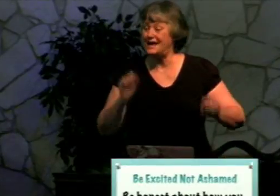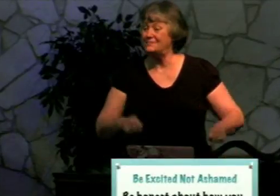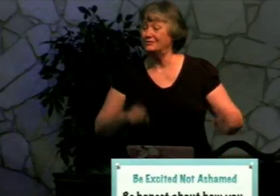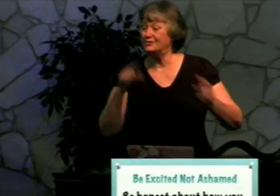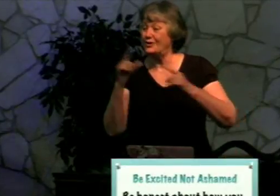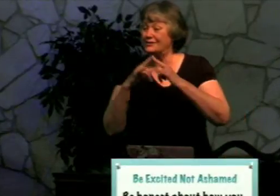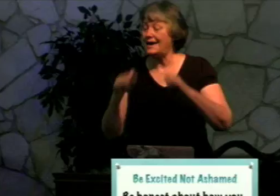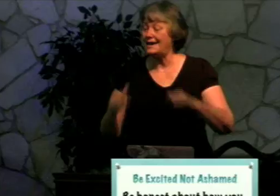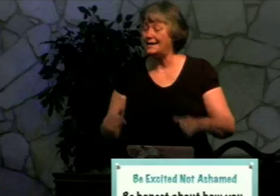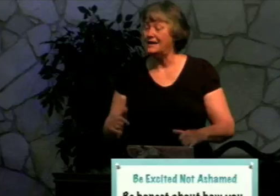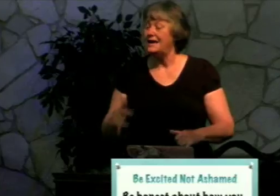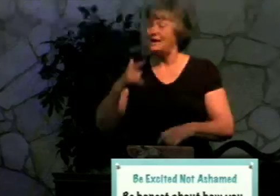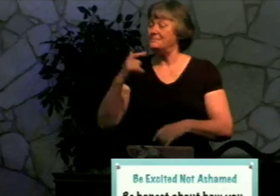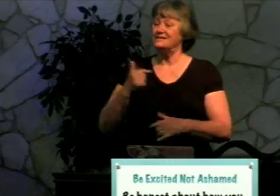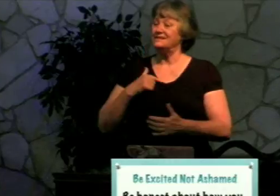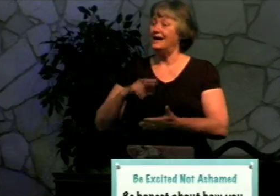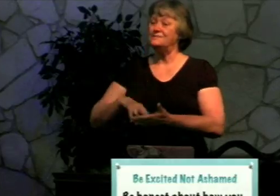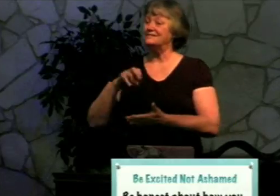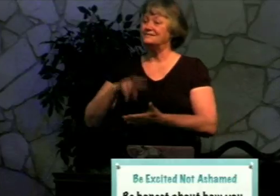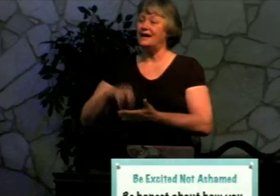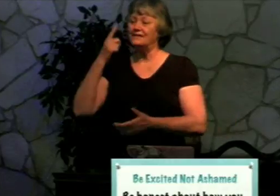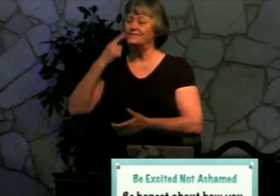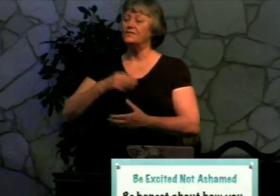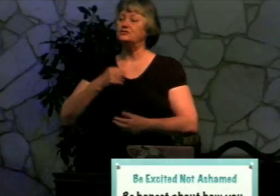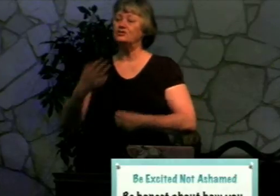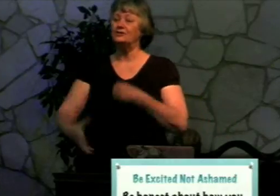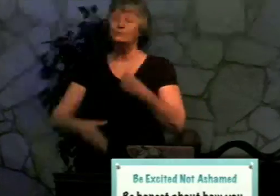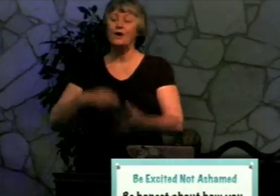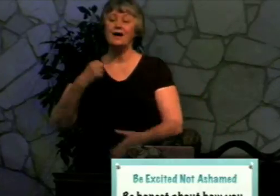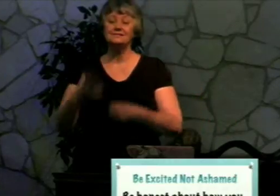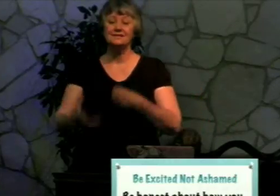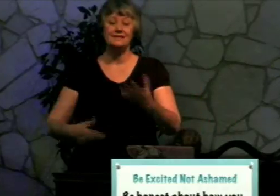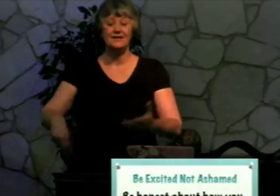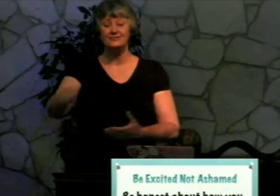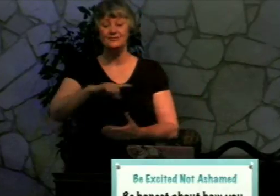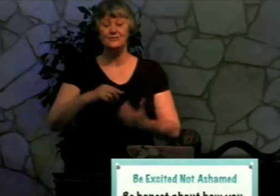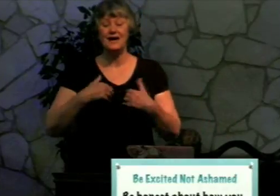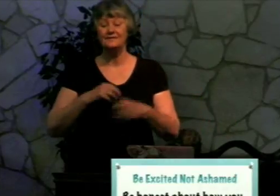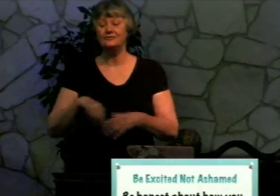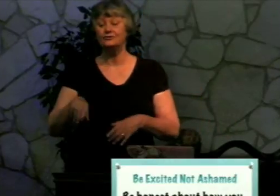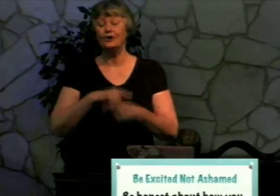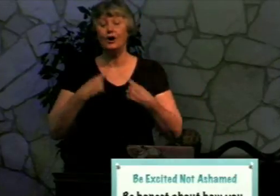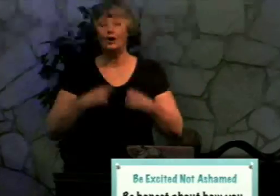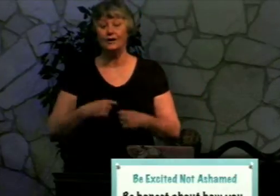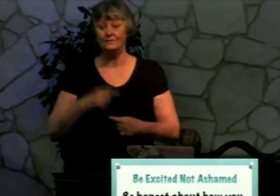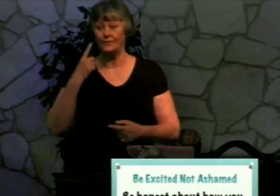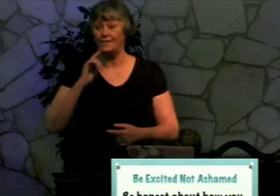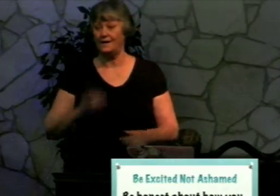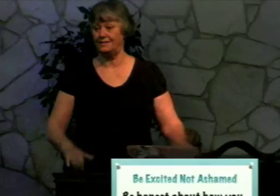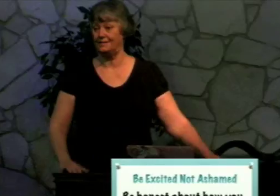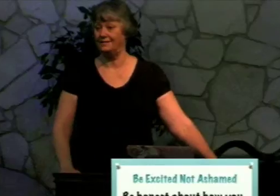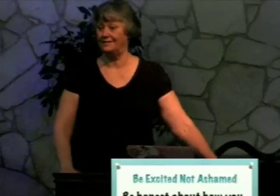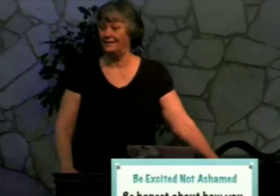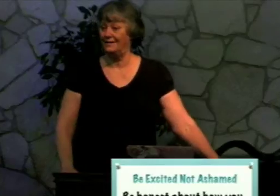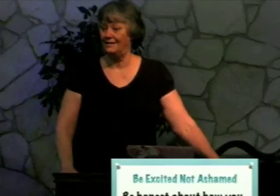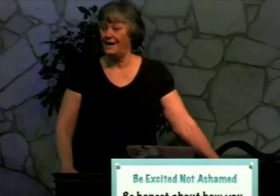able to go to camp, and because I'm excited for the generosity that you have in your heart for that.